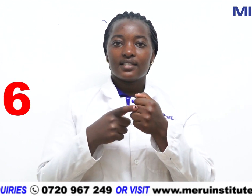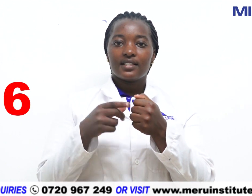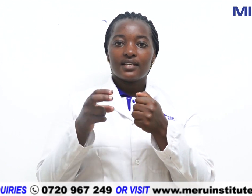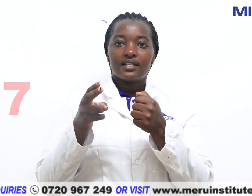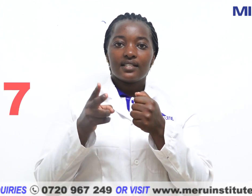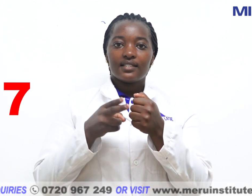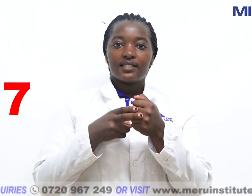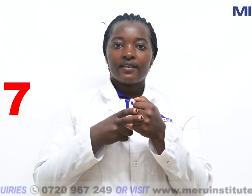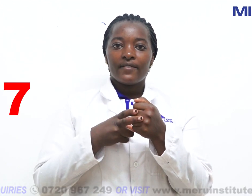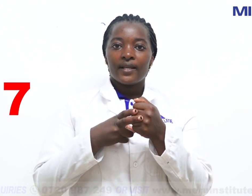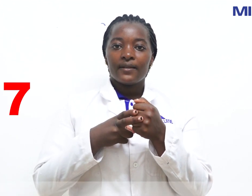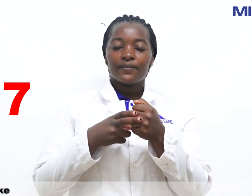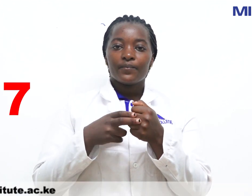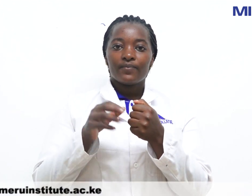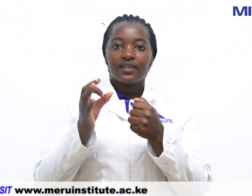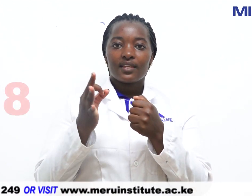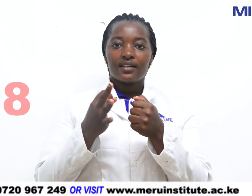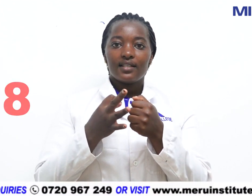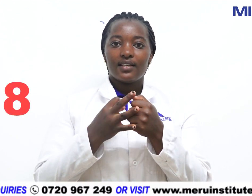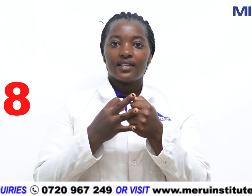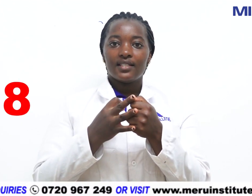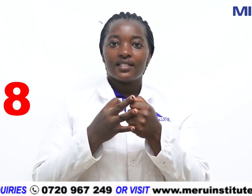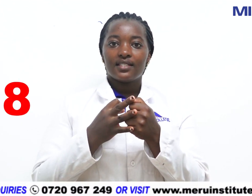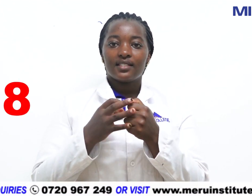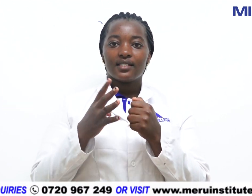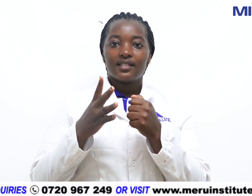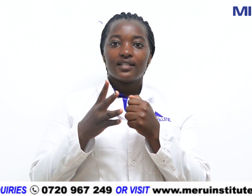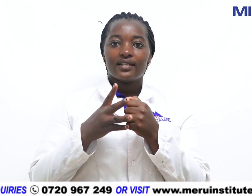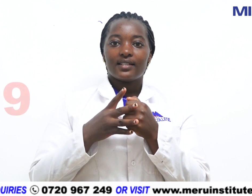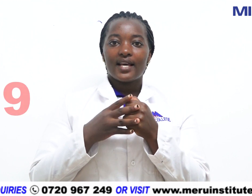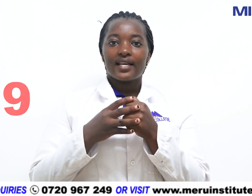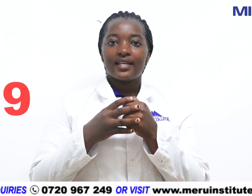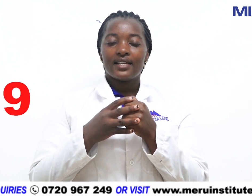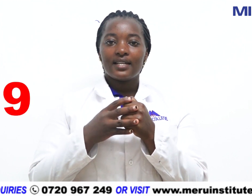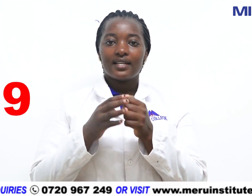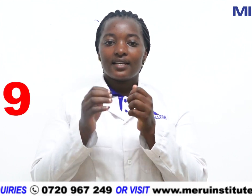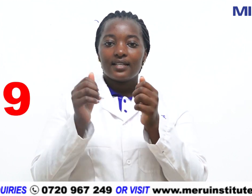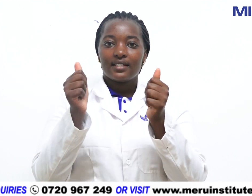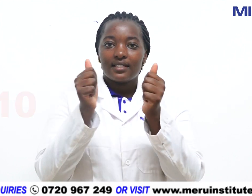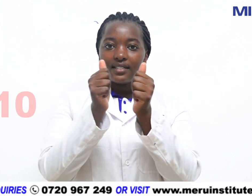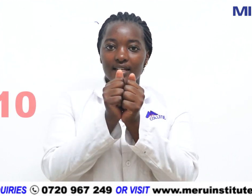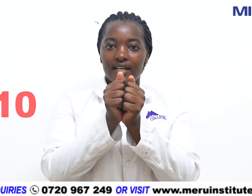6, 7, 8, 9, 10,